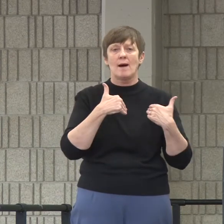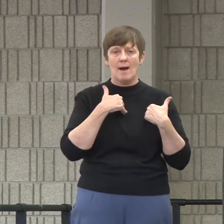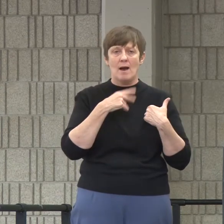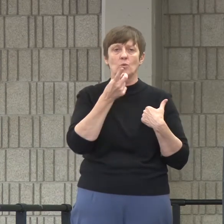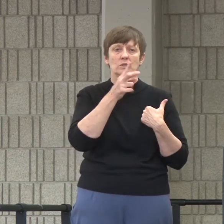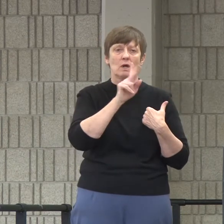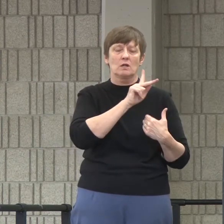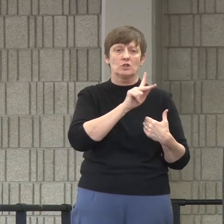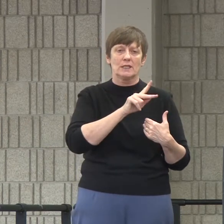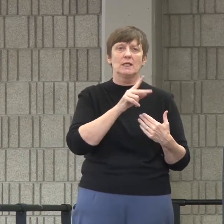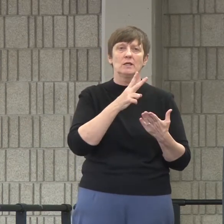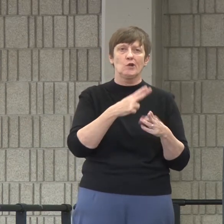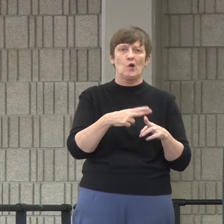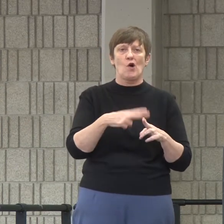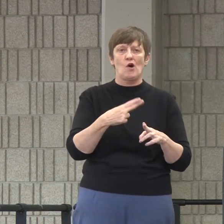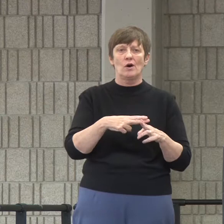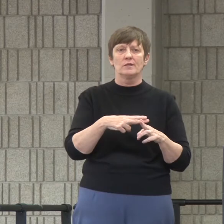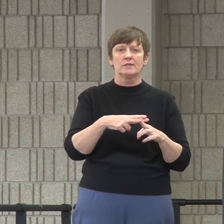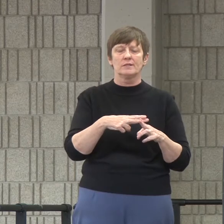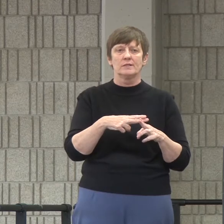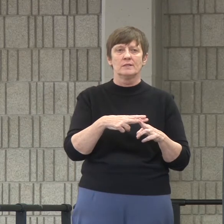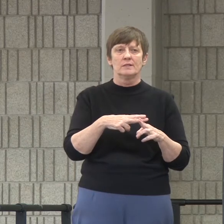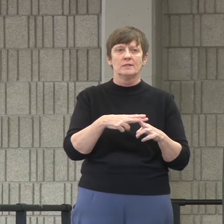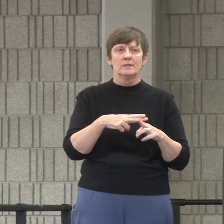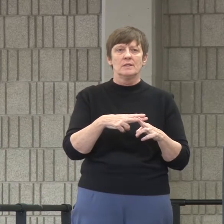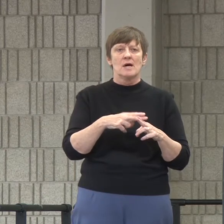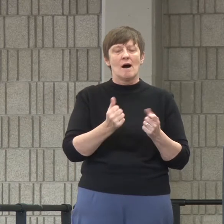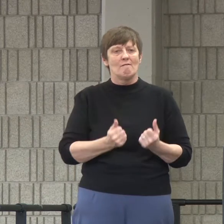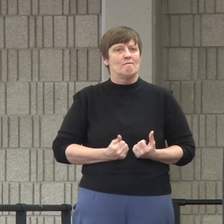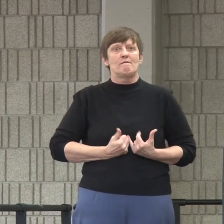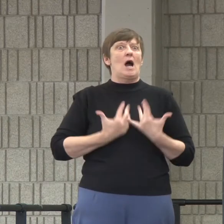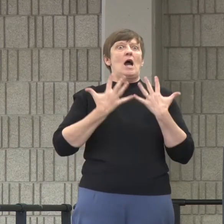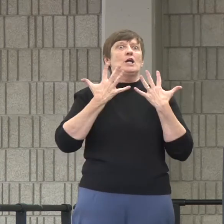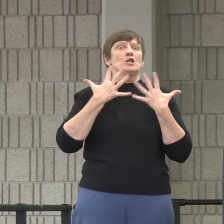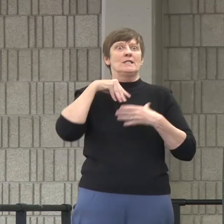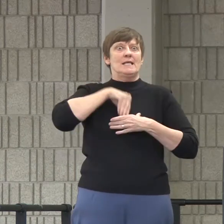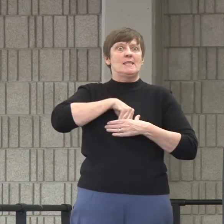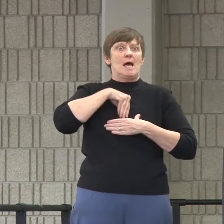called a certain kind of fire that no water could put out.